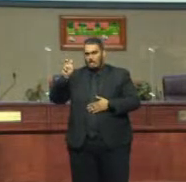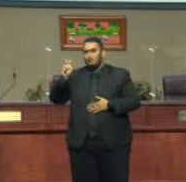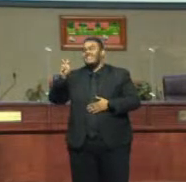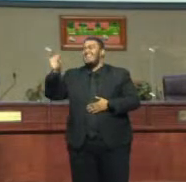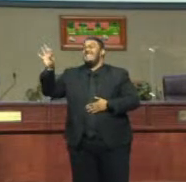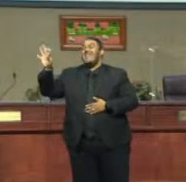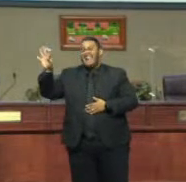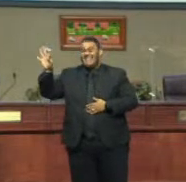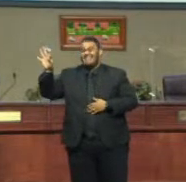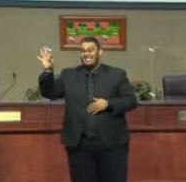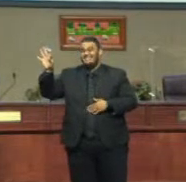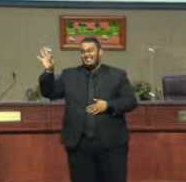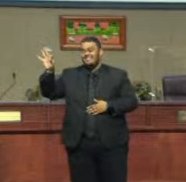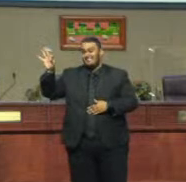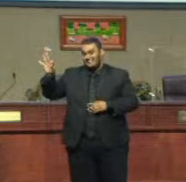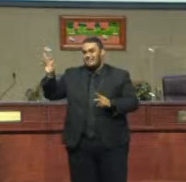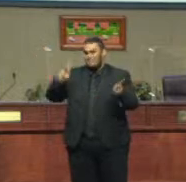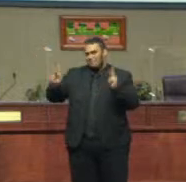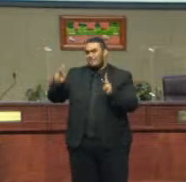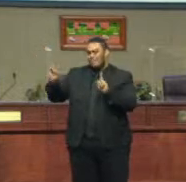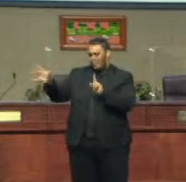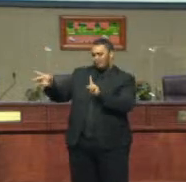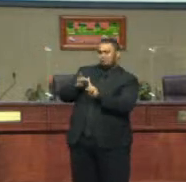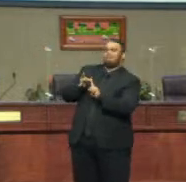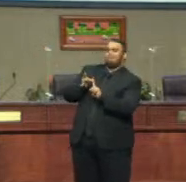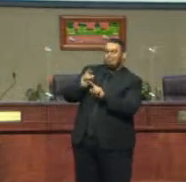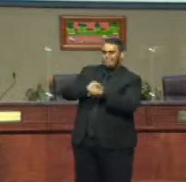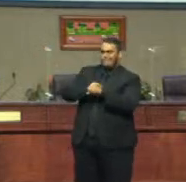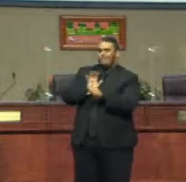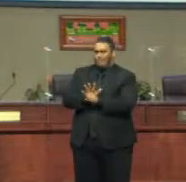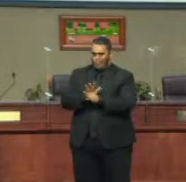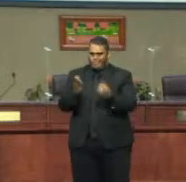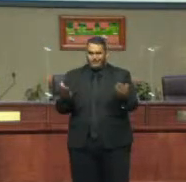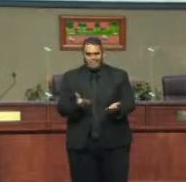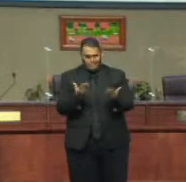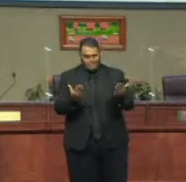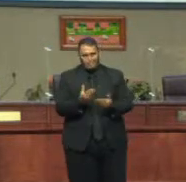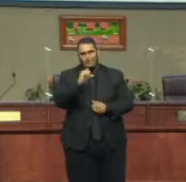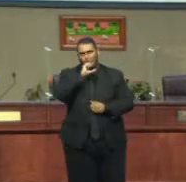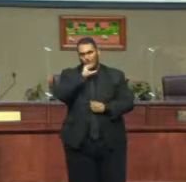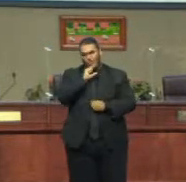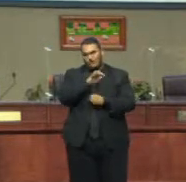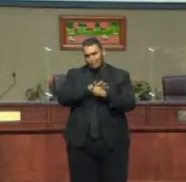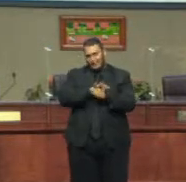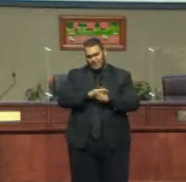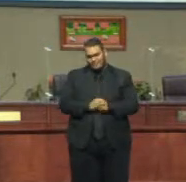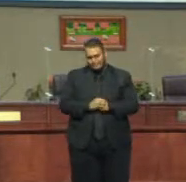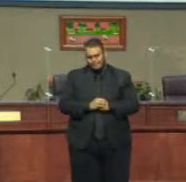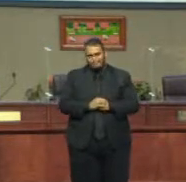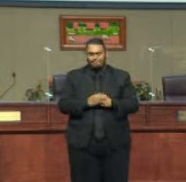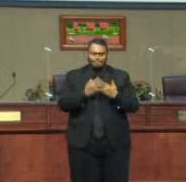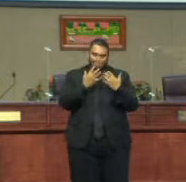108,209 positive cases of COVID-19 within Orange County. Sadly, once again,